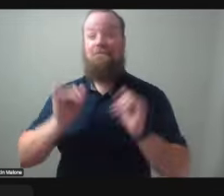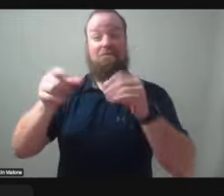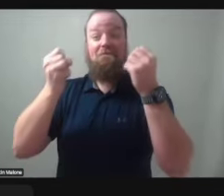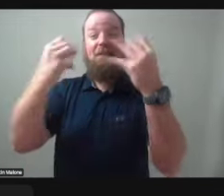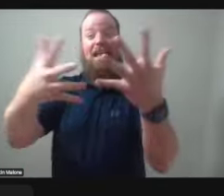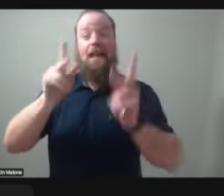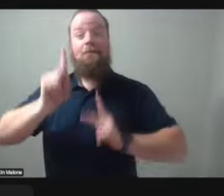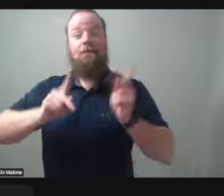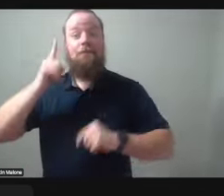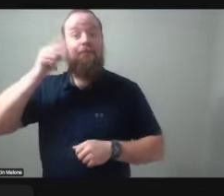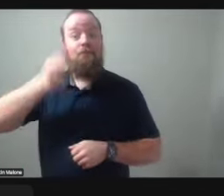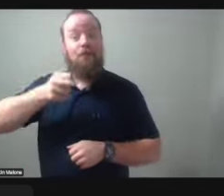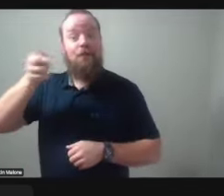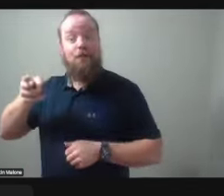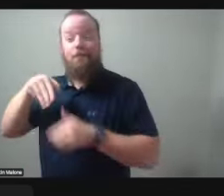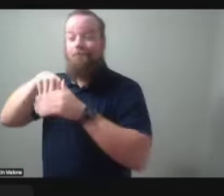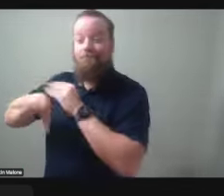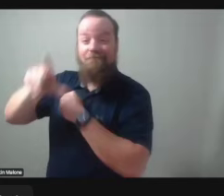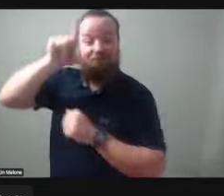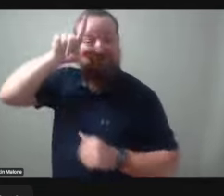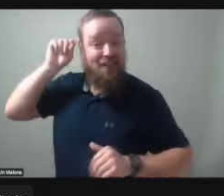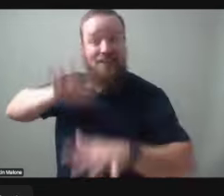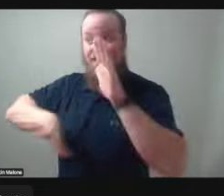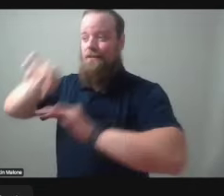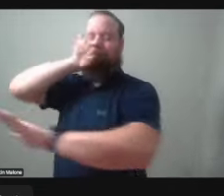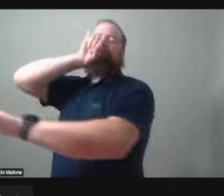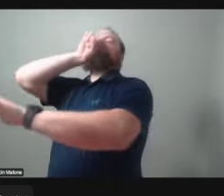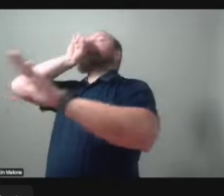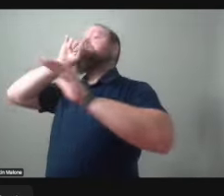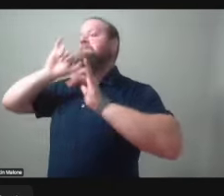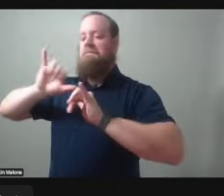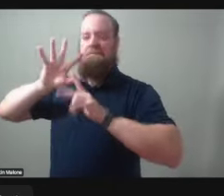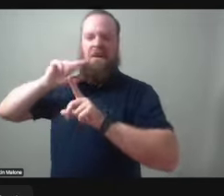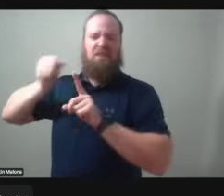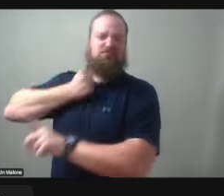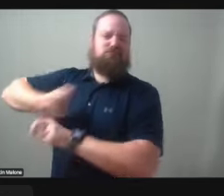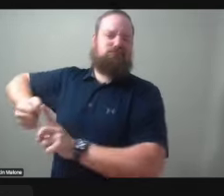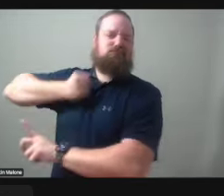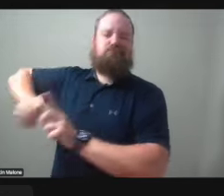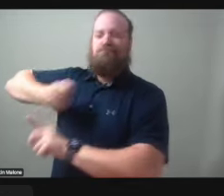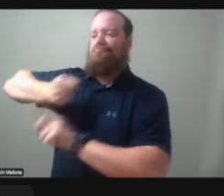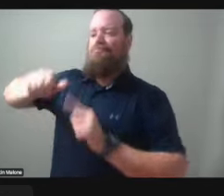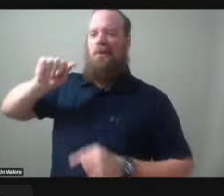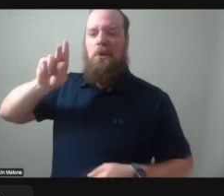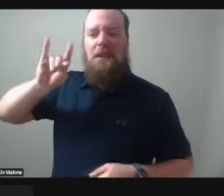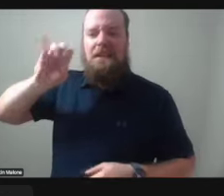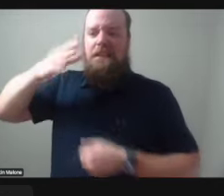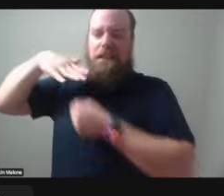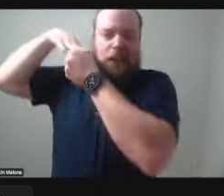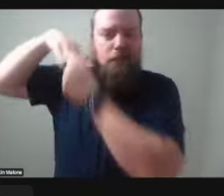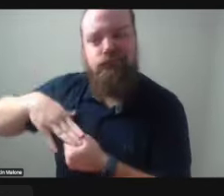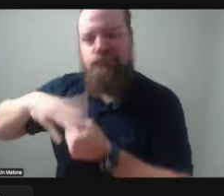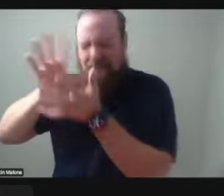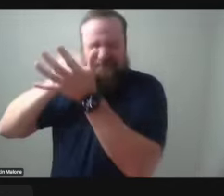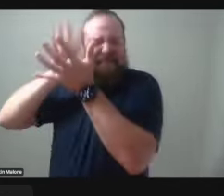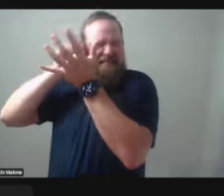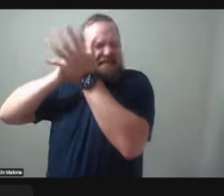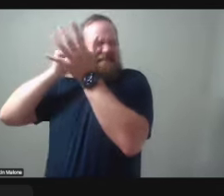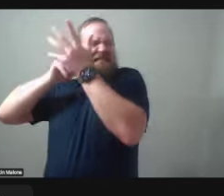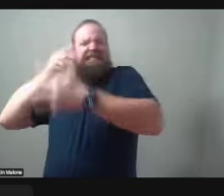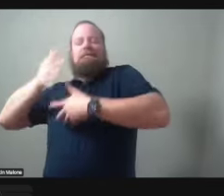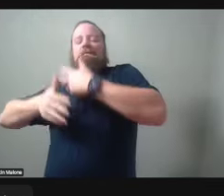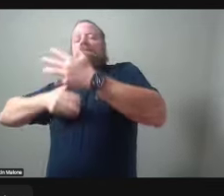and they would share with me as much as they could as I was growing up. But really, going into Gallaudet was quite